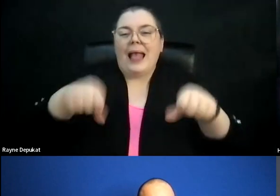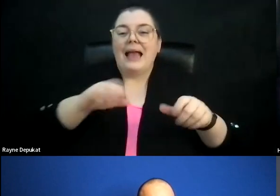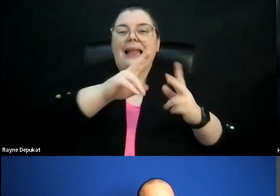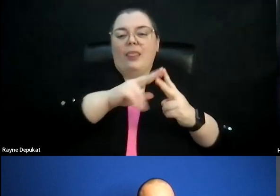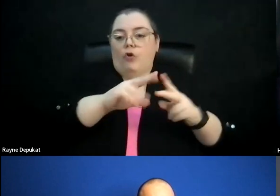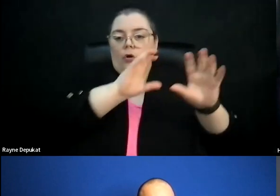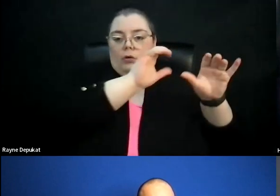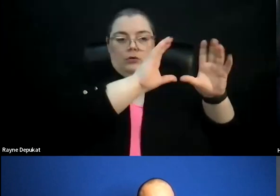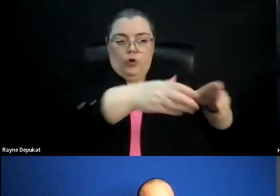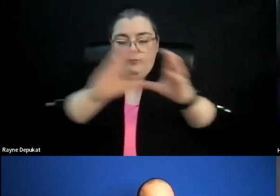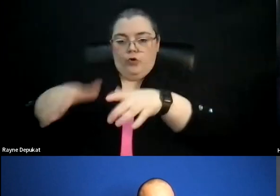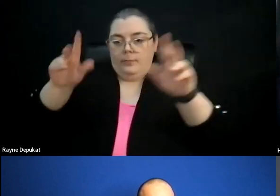group, or